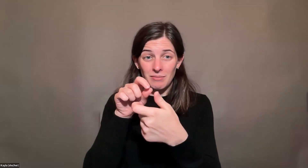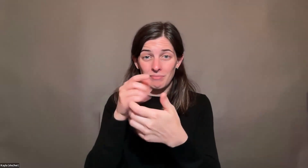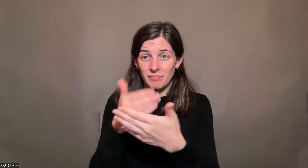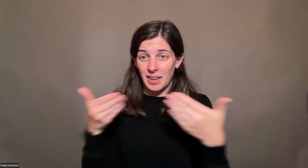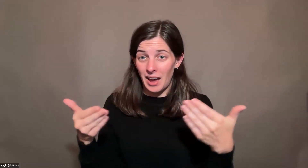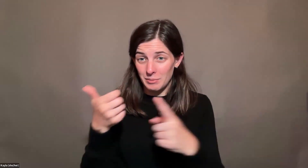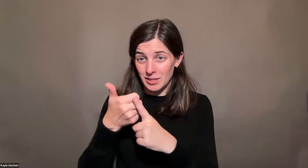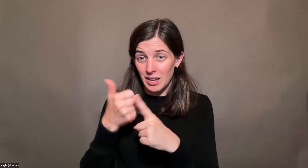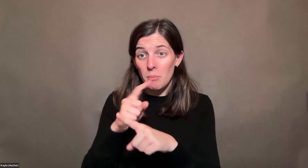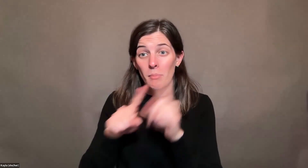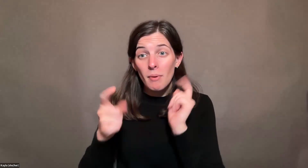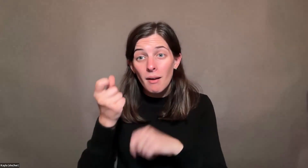into here with some